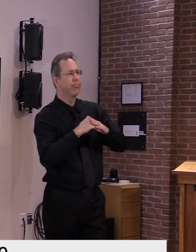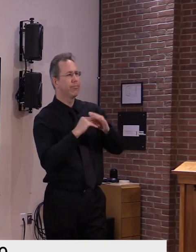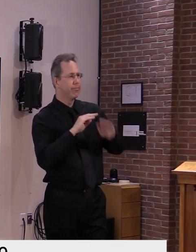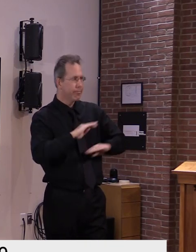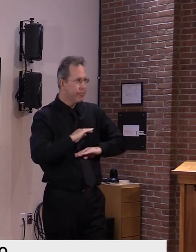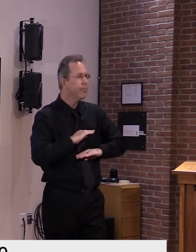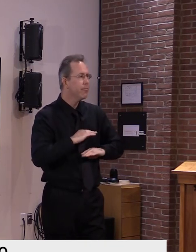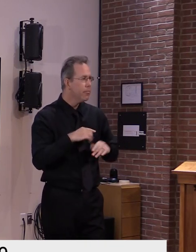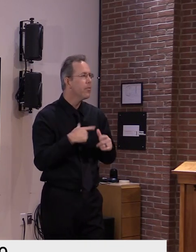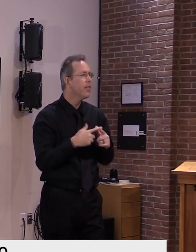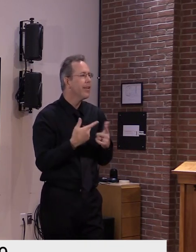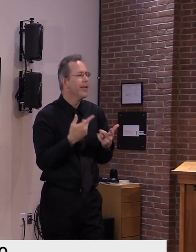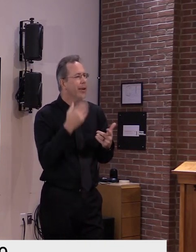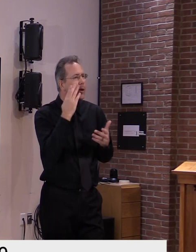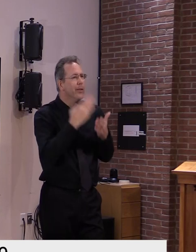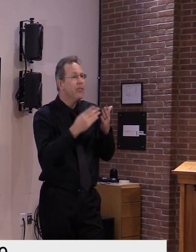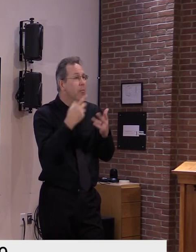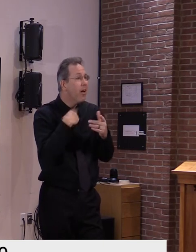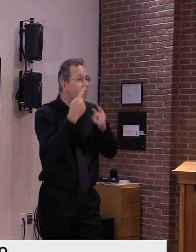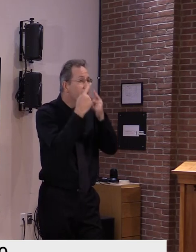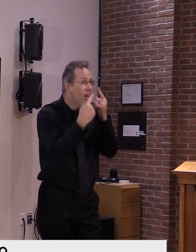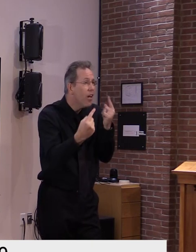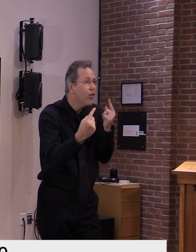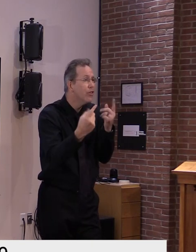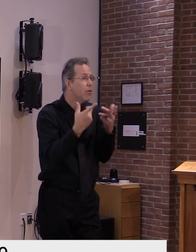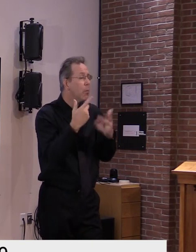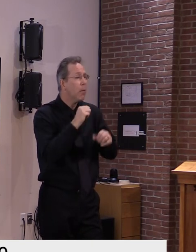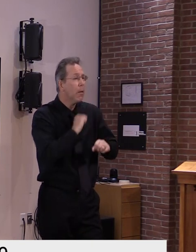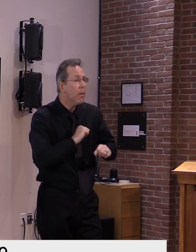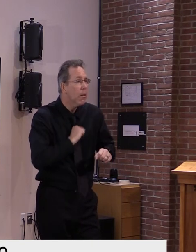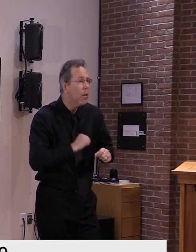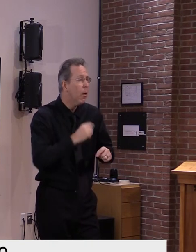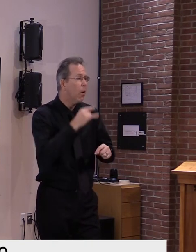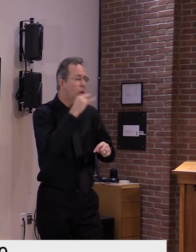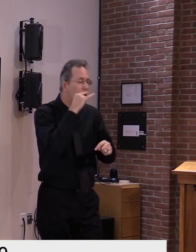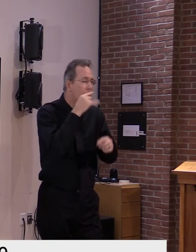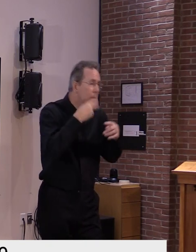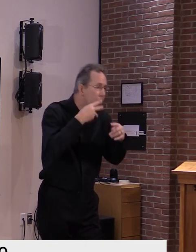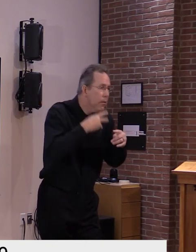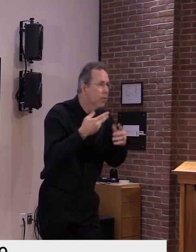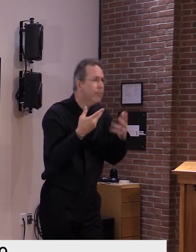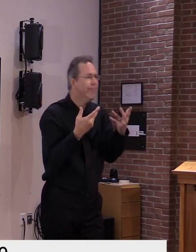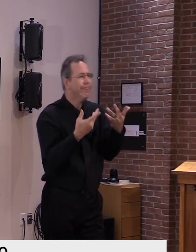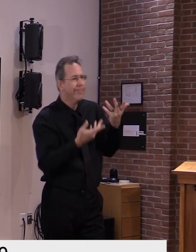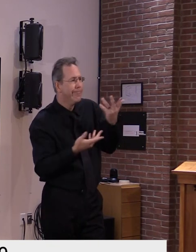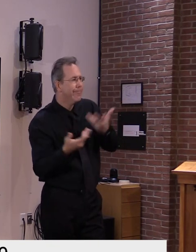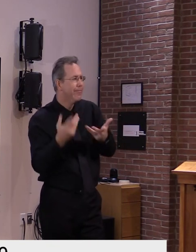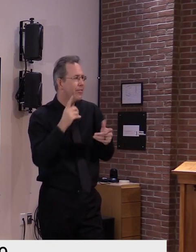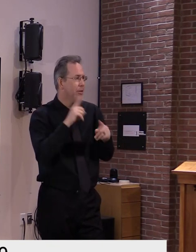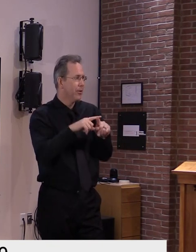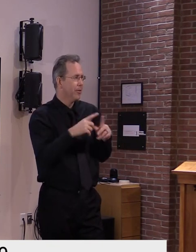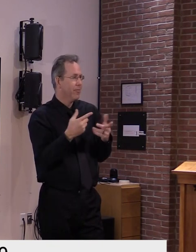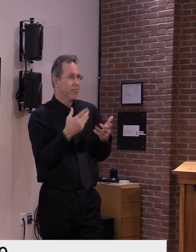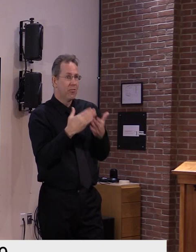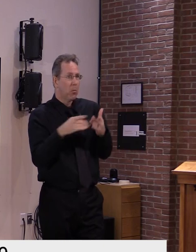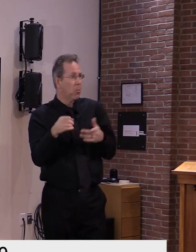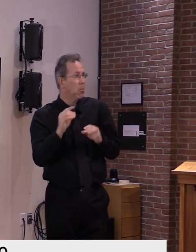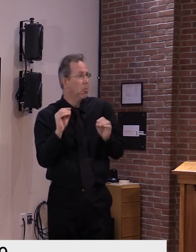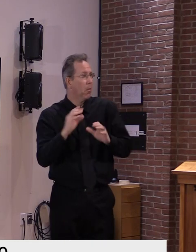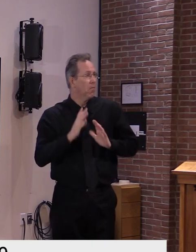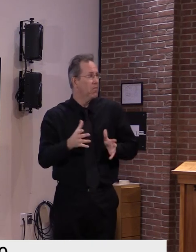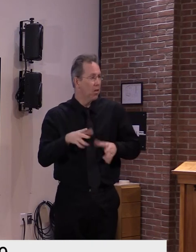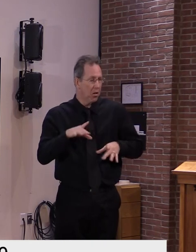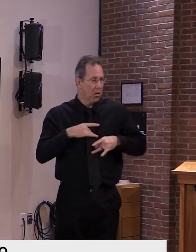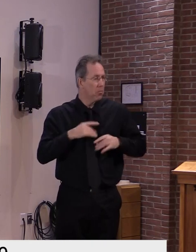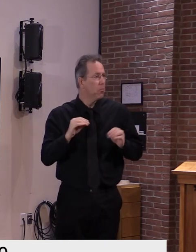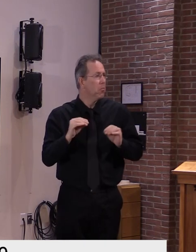talking, coughing, et cetera, early on in the course, even though the person isn't going to get very ill from that